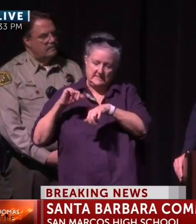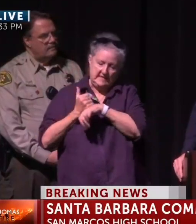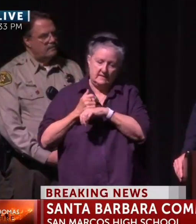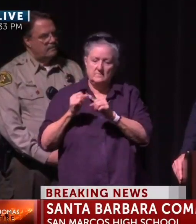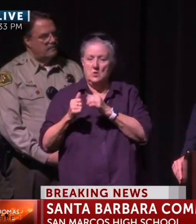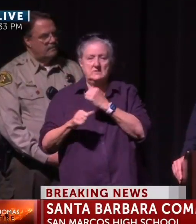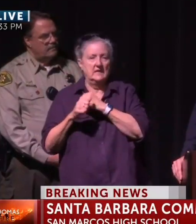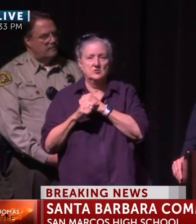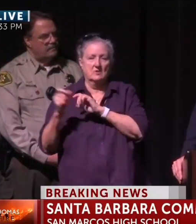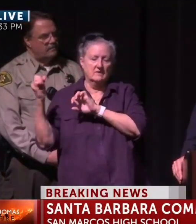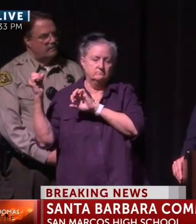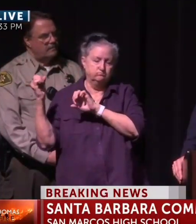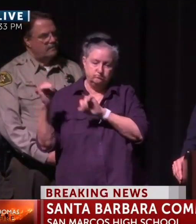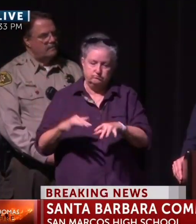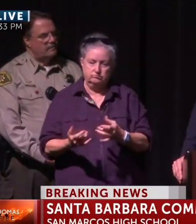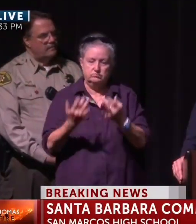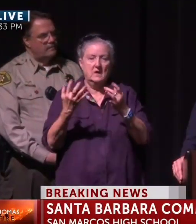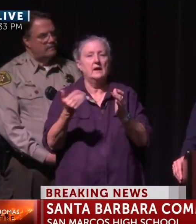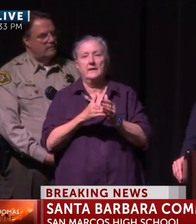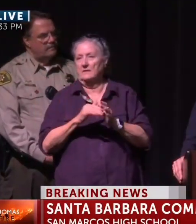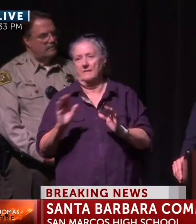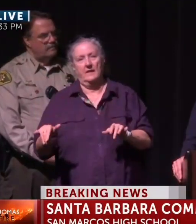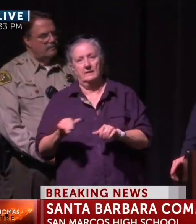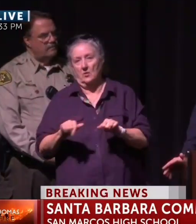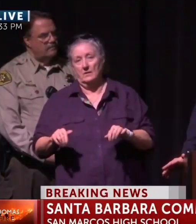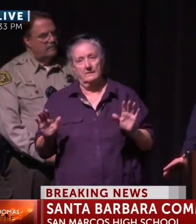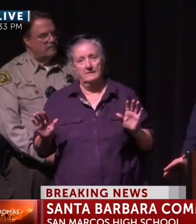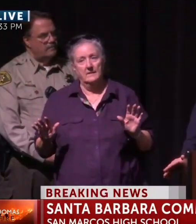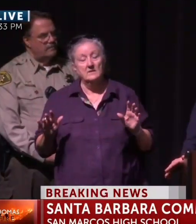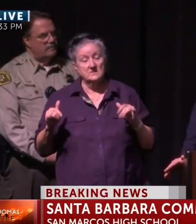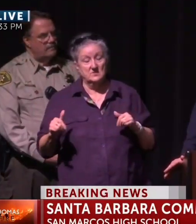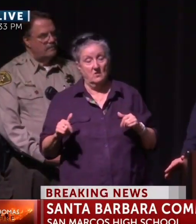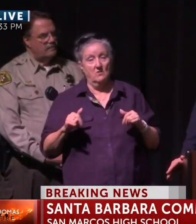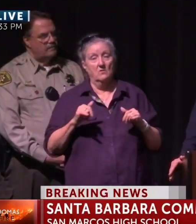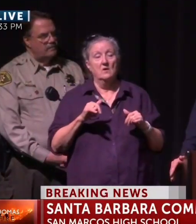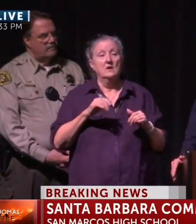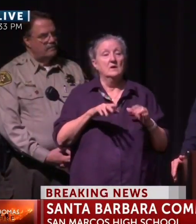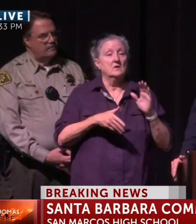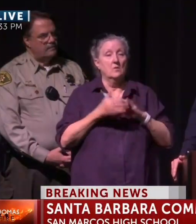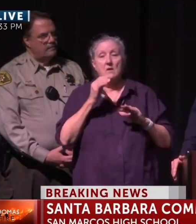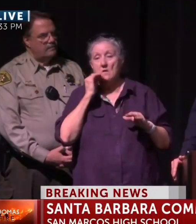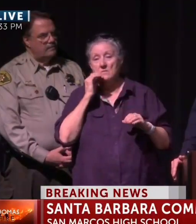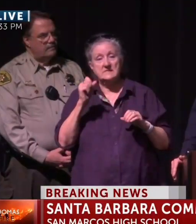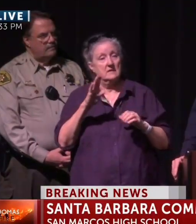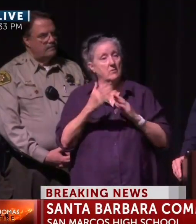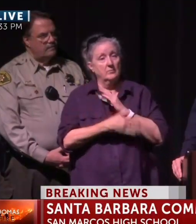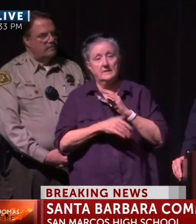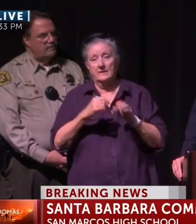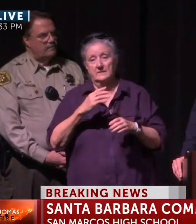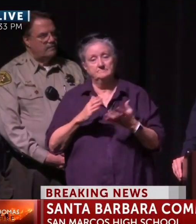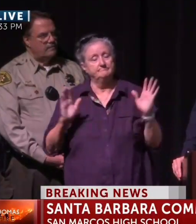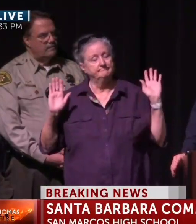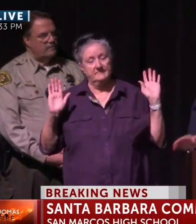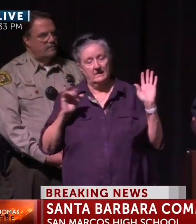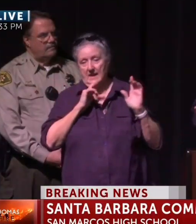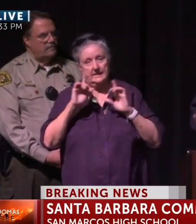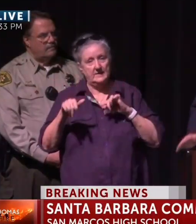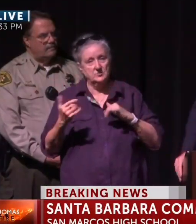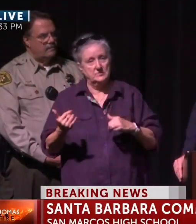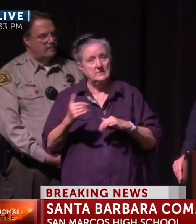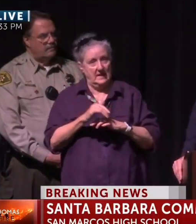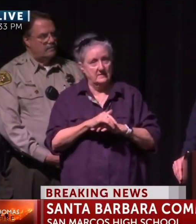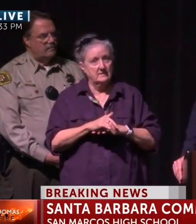no danger of a reignition in that area. So repopulation questions on the Santa Barbara County side, I don't think we're going to answer